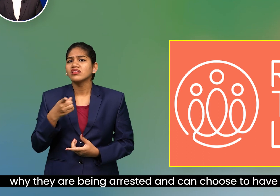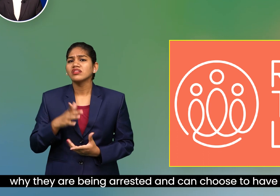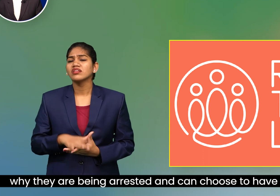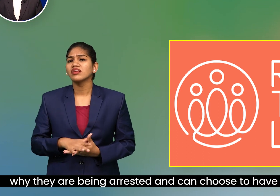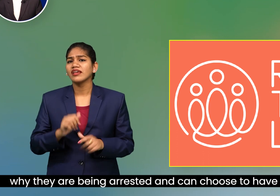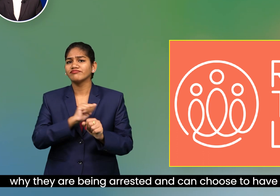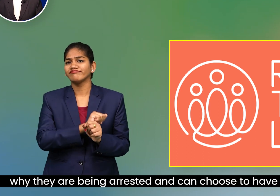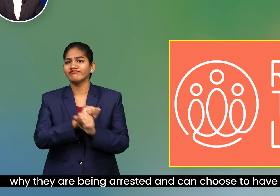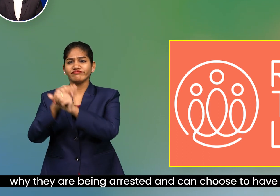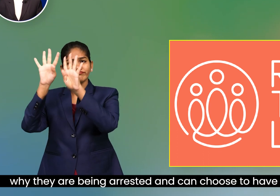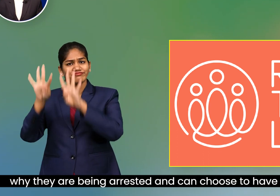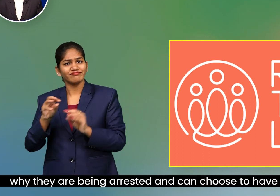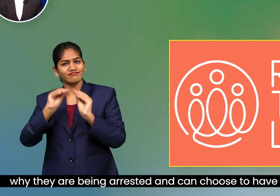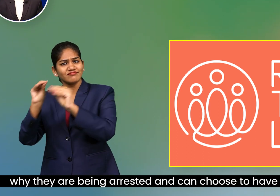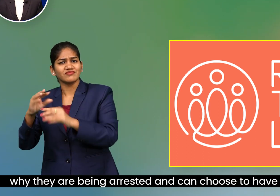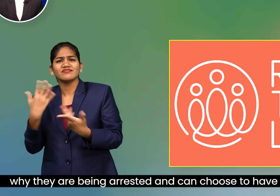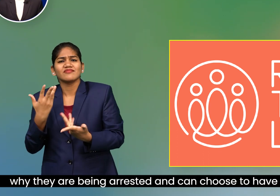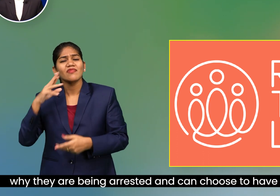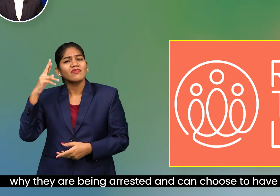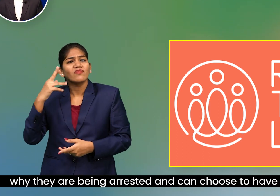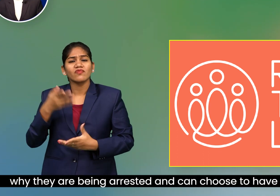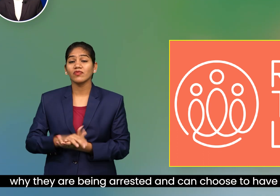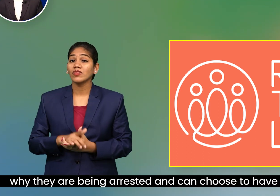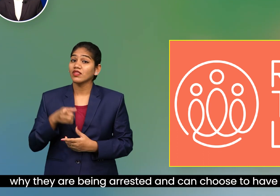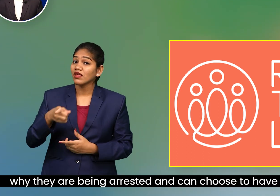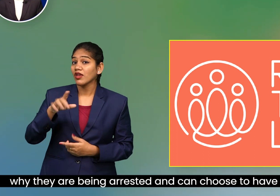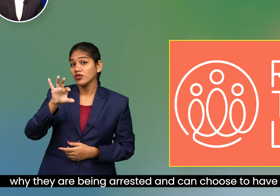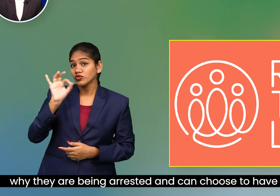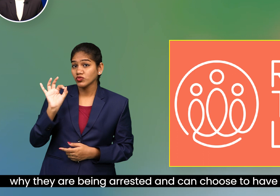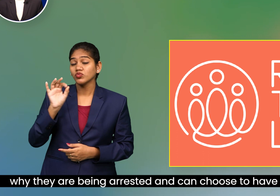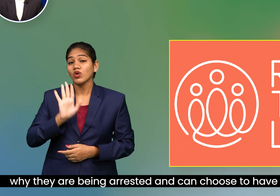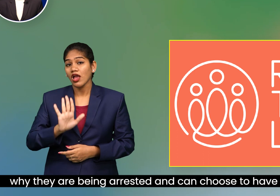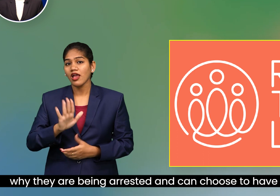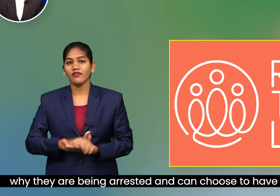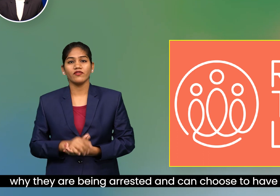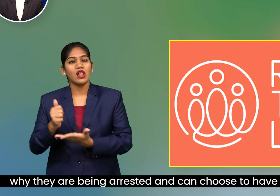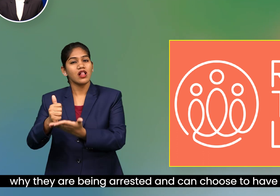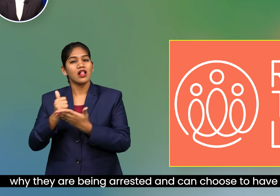arrested and can choose to have a lawyer to help them.